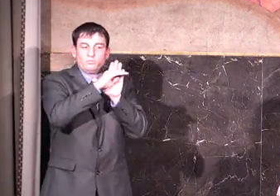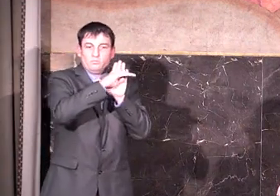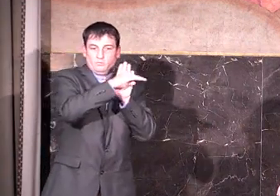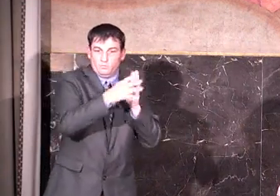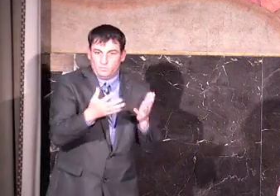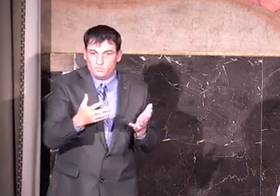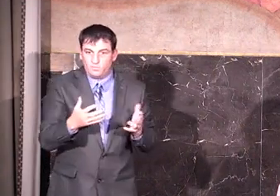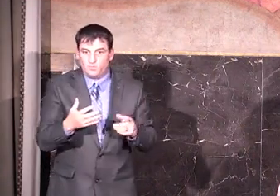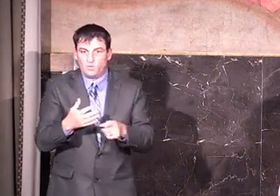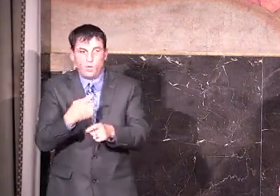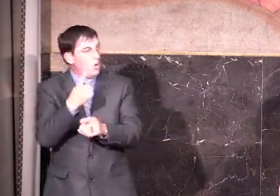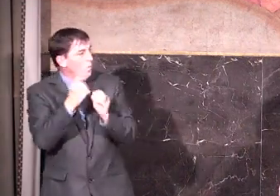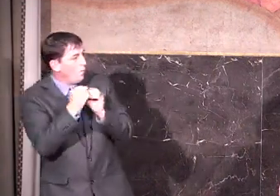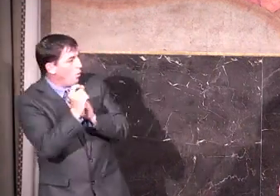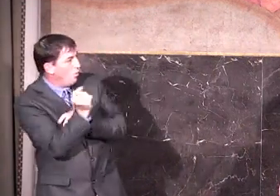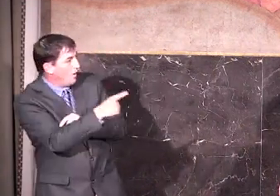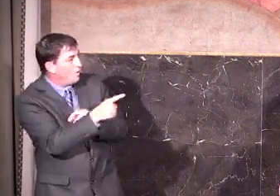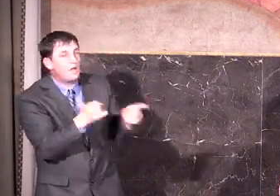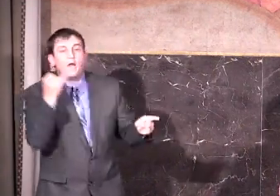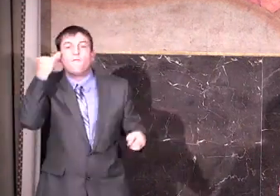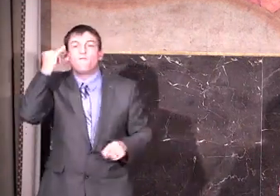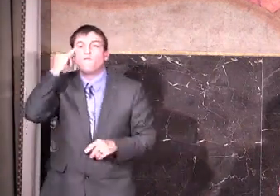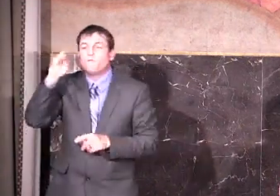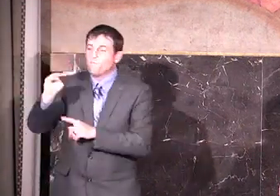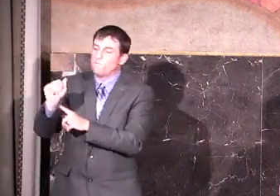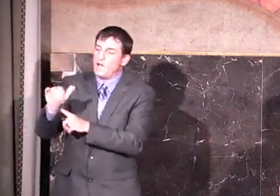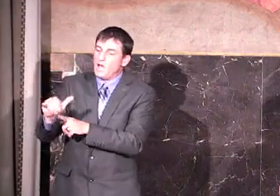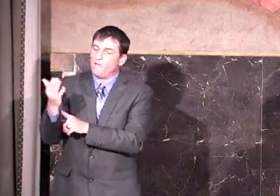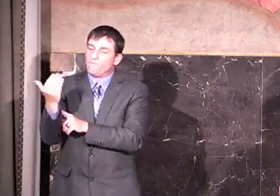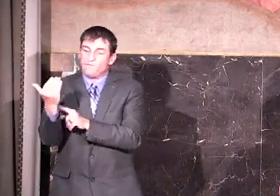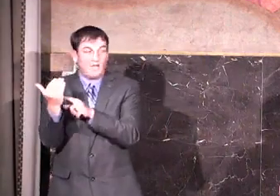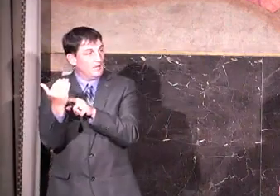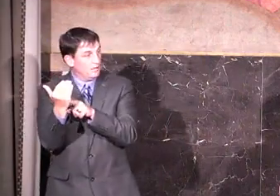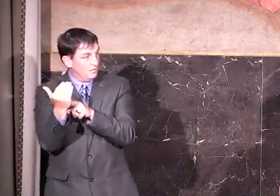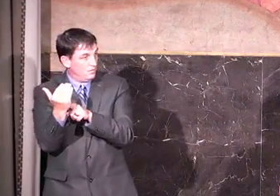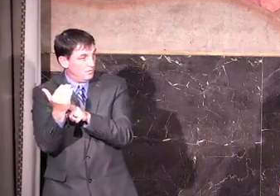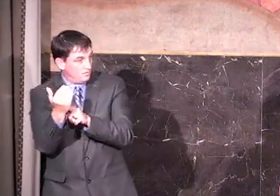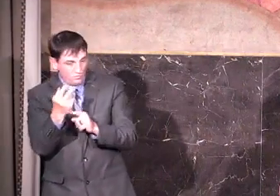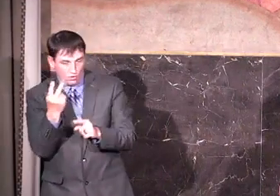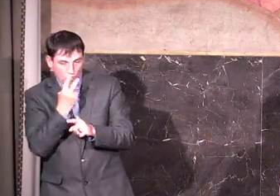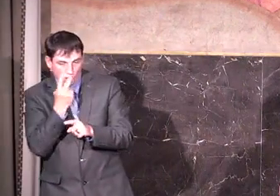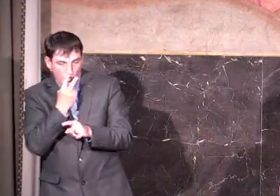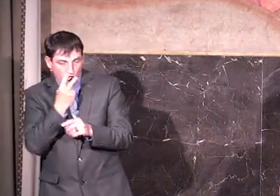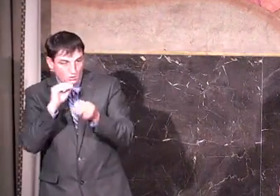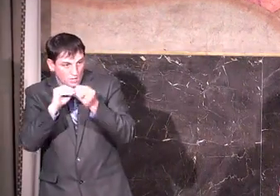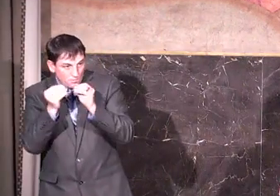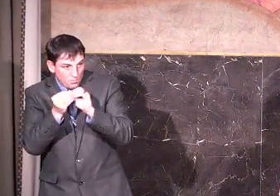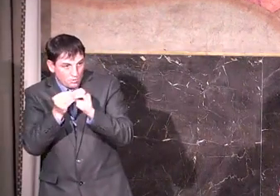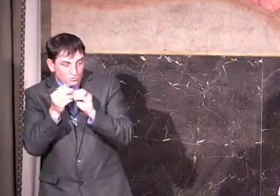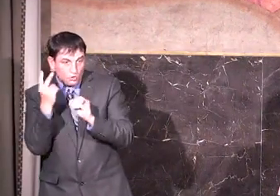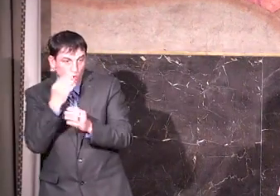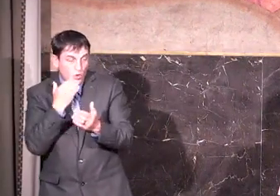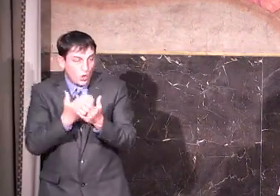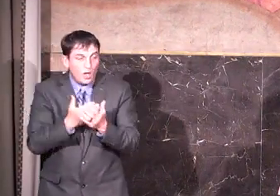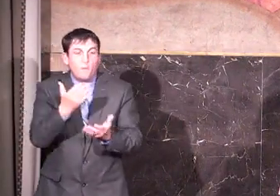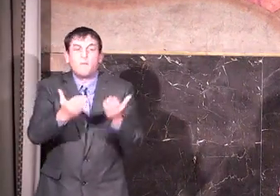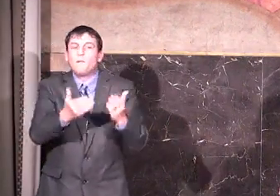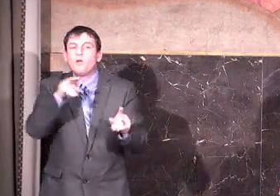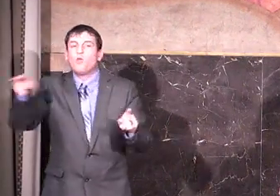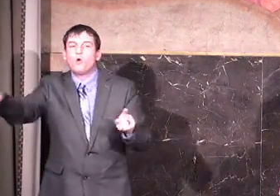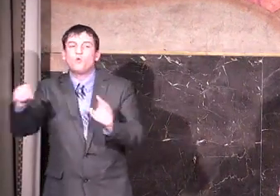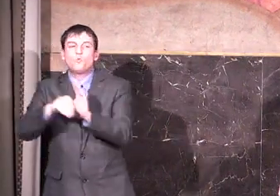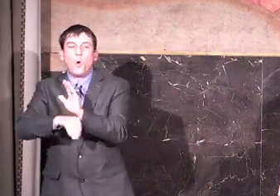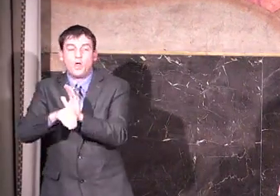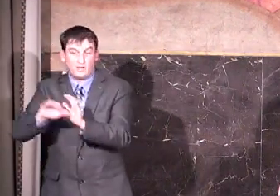one more follow-up. Yeah. If we see again on May 15th that statewide, the numbers appear pretty well, and maybe in New Orleans, they appear to look